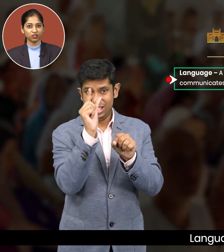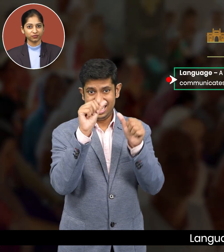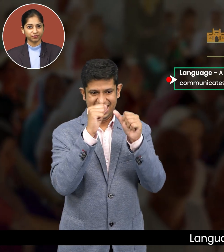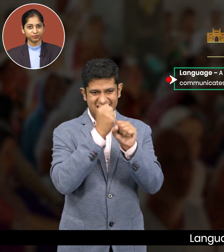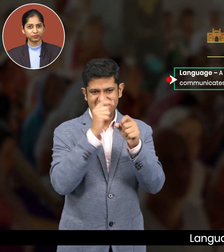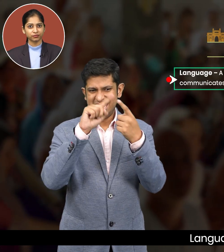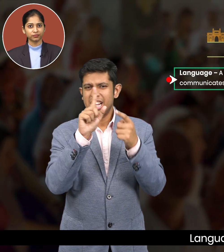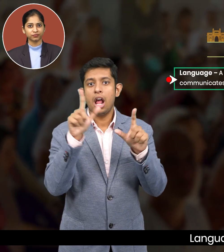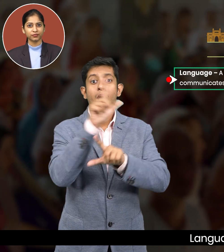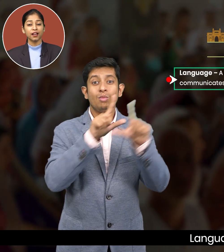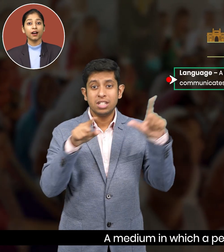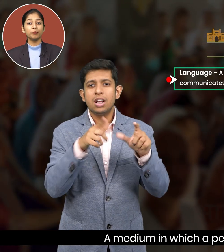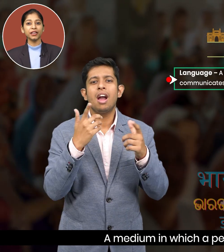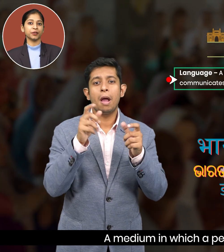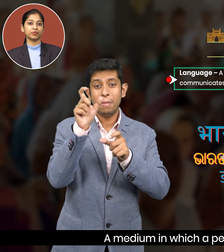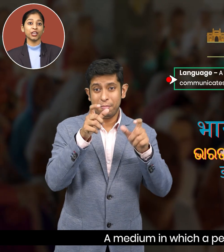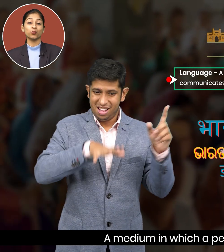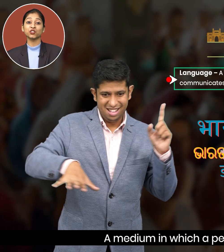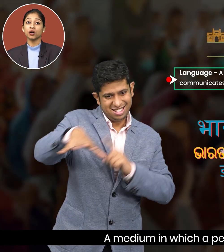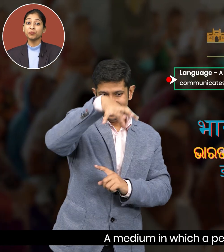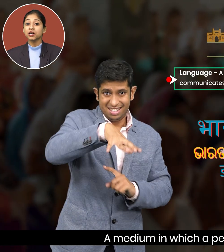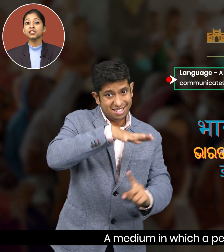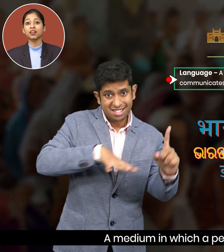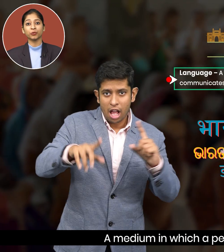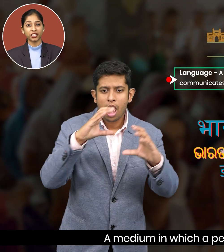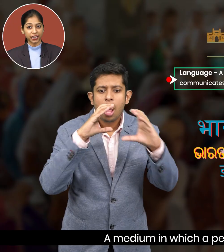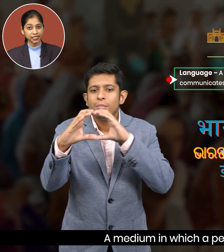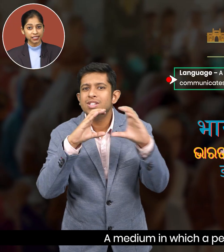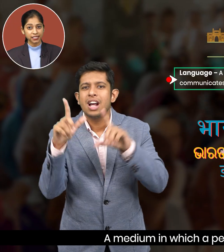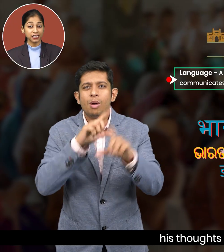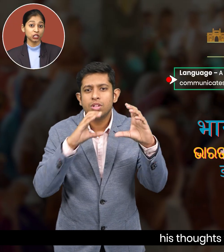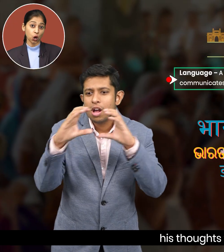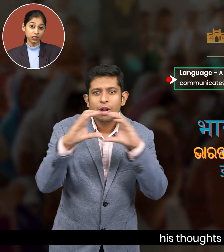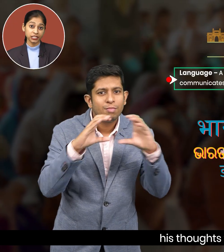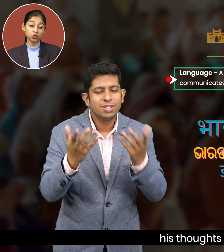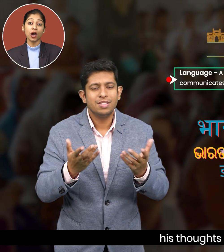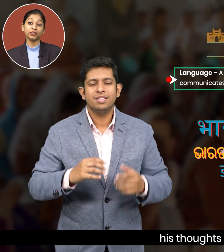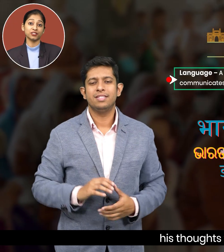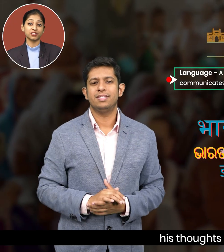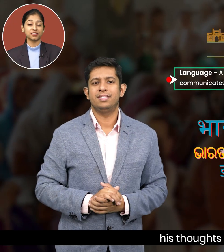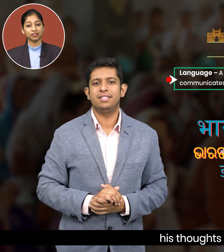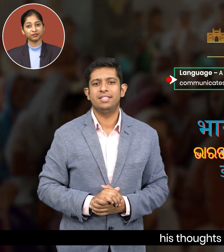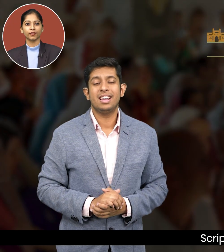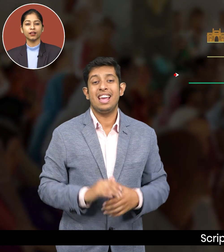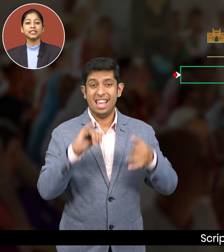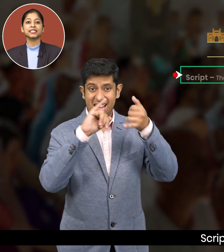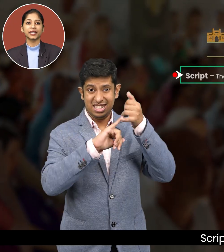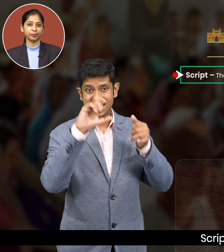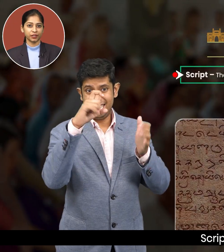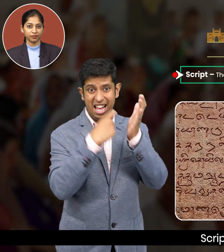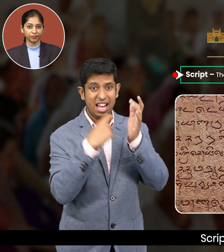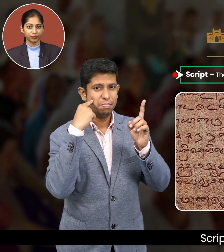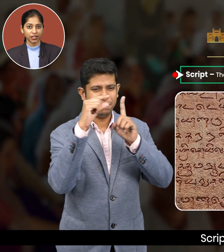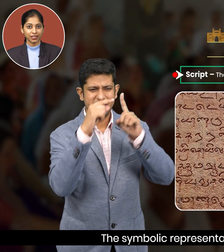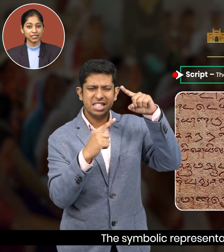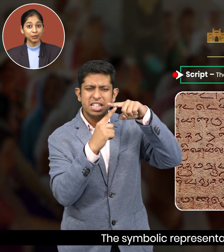Language, a medium in which a person communicates his thoughts to others.